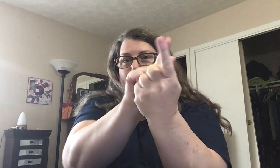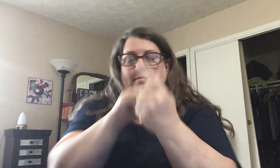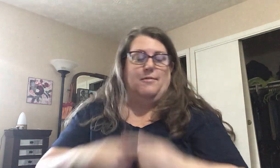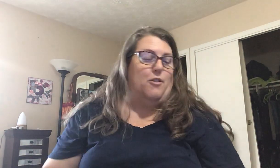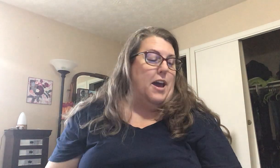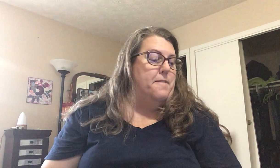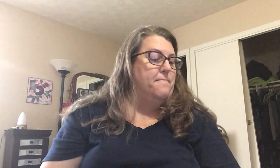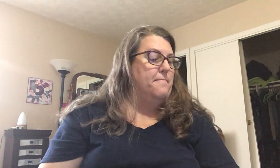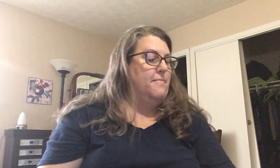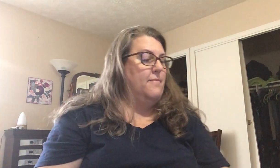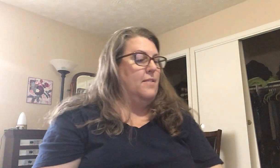Okay?